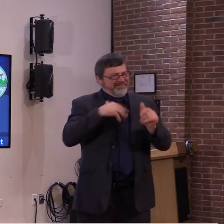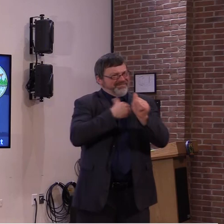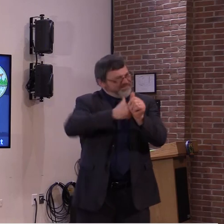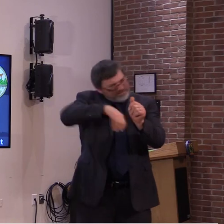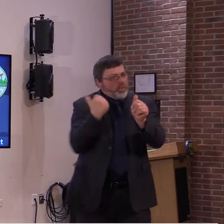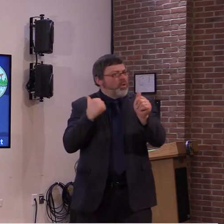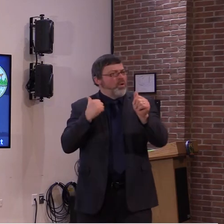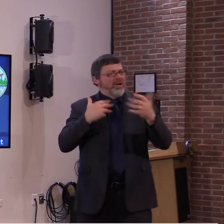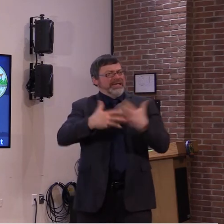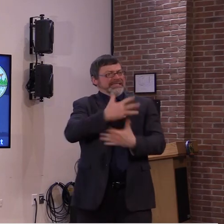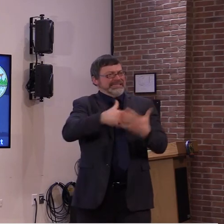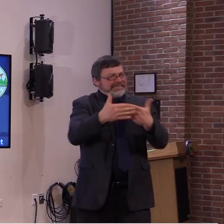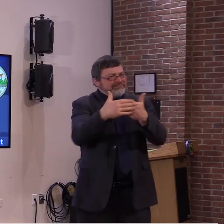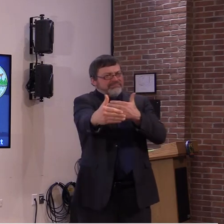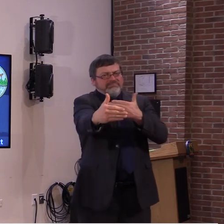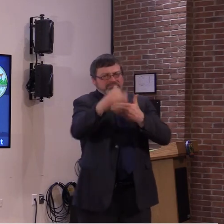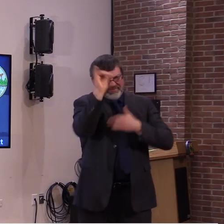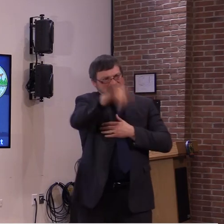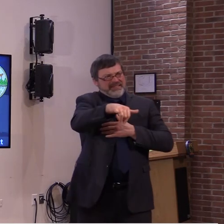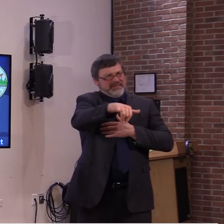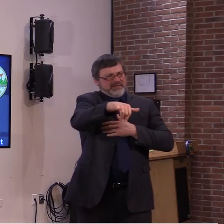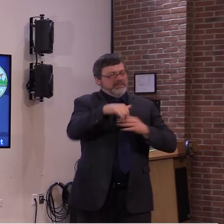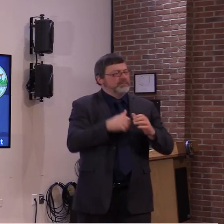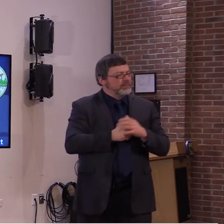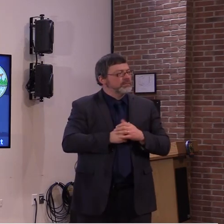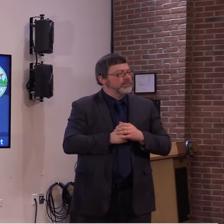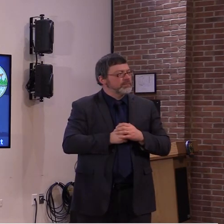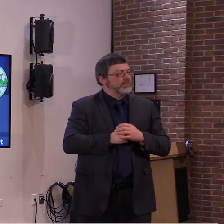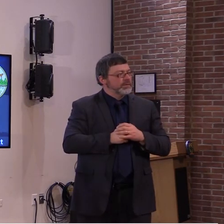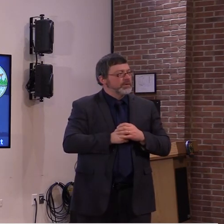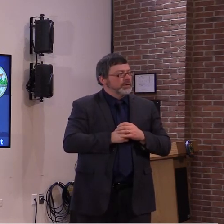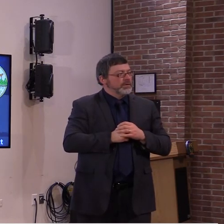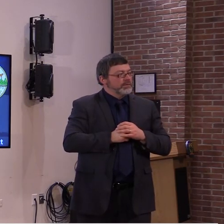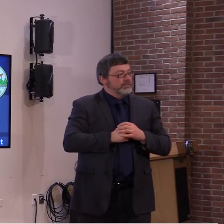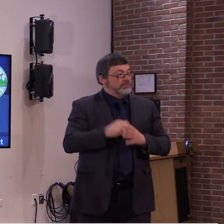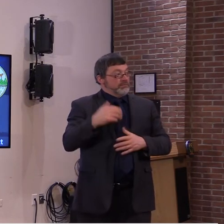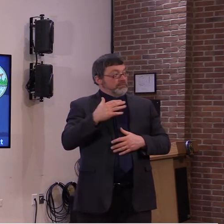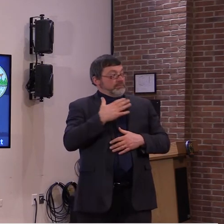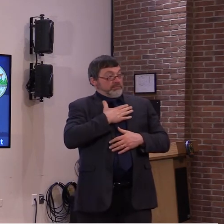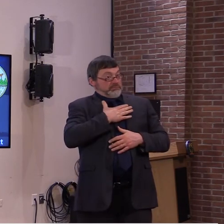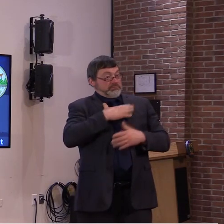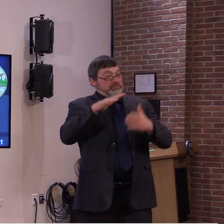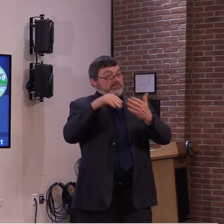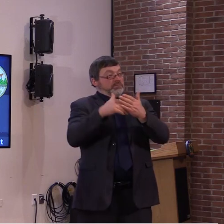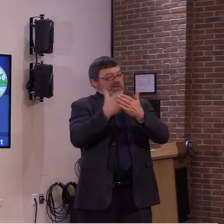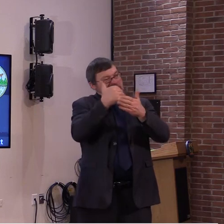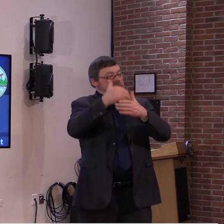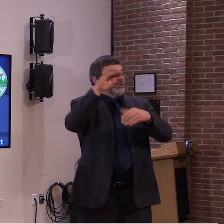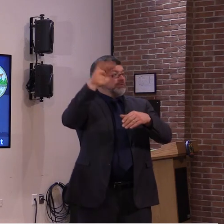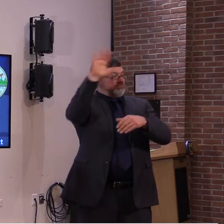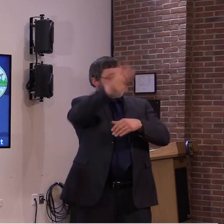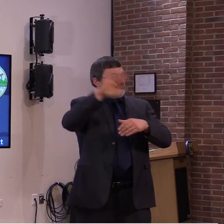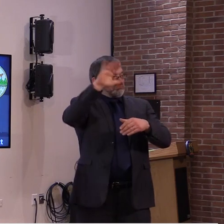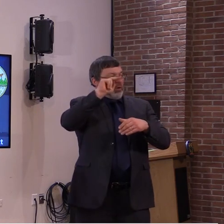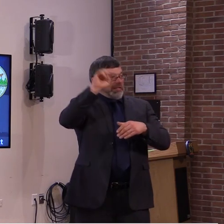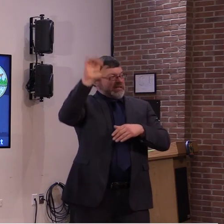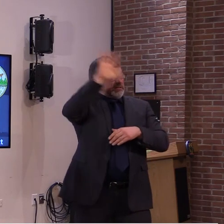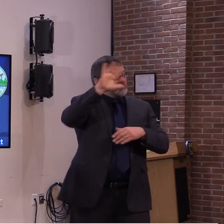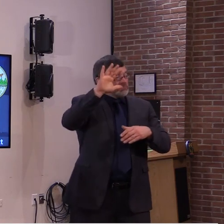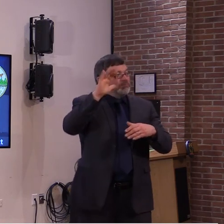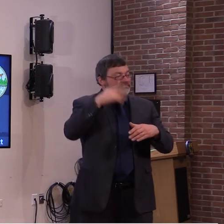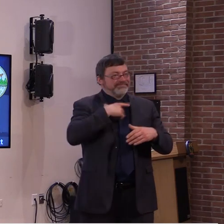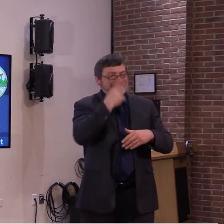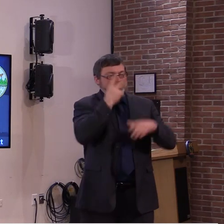saw in Commissioner Pichak's slides, our region is experiencing further increases in new active cases, though